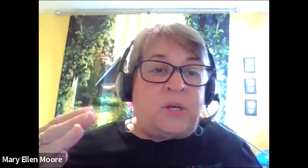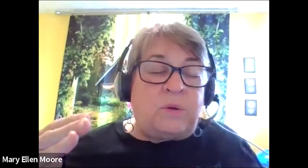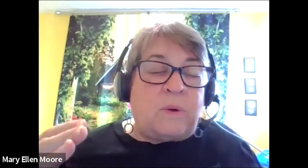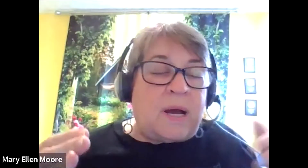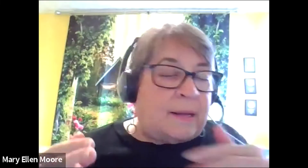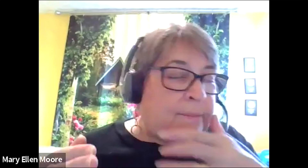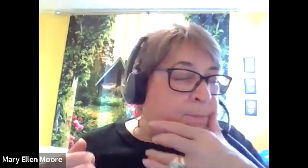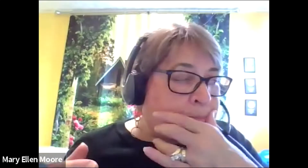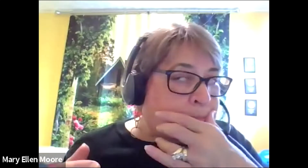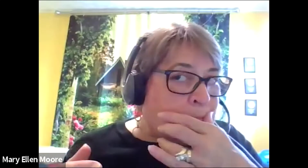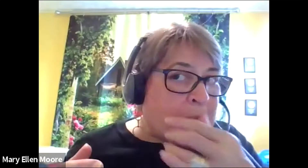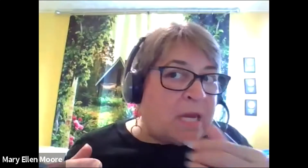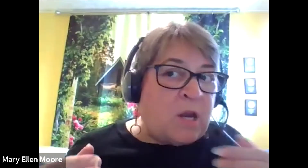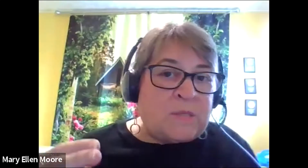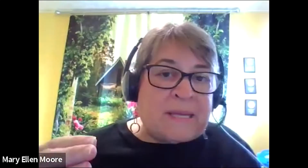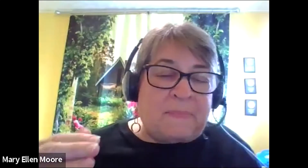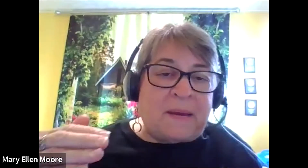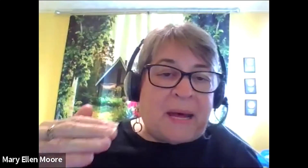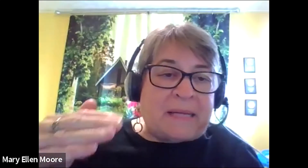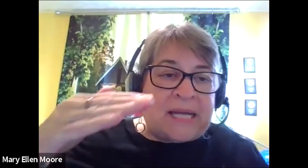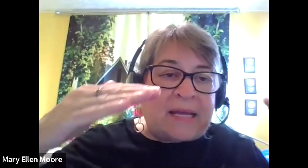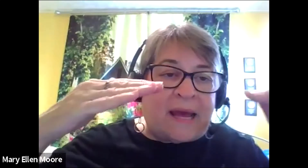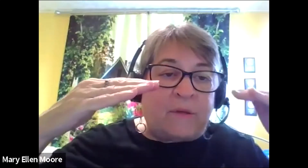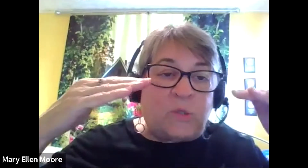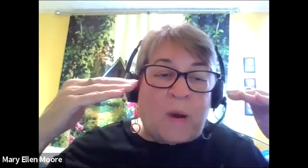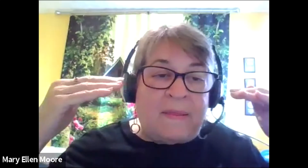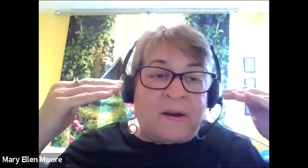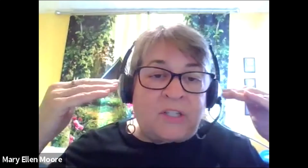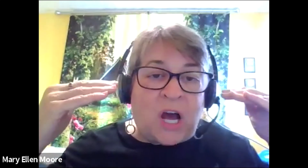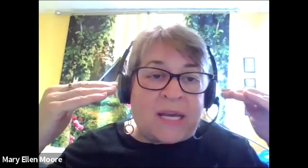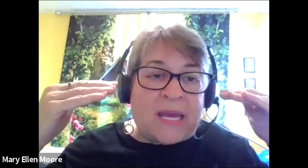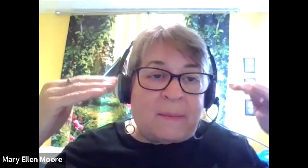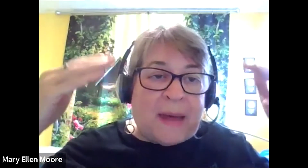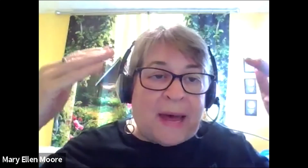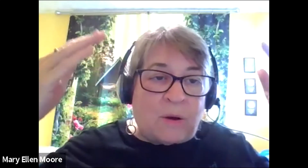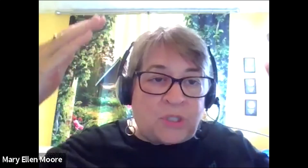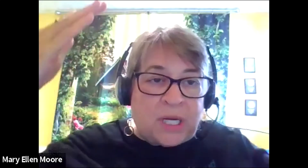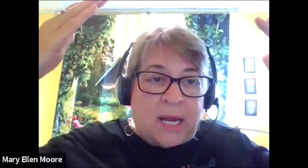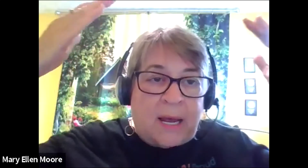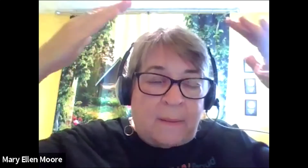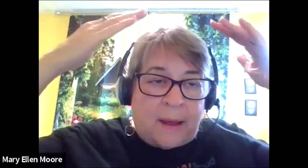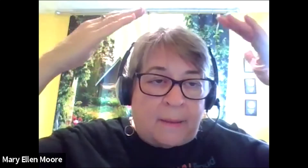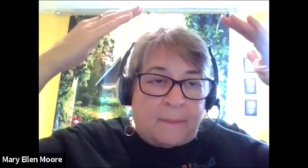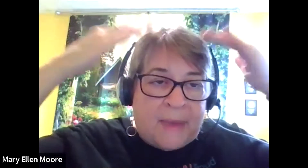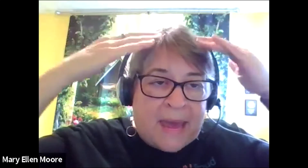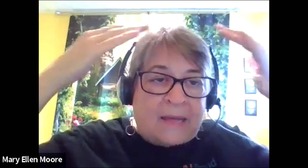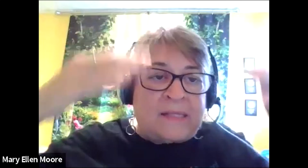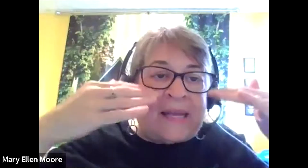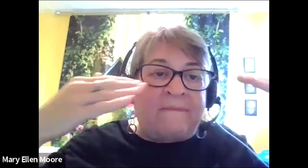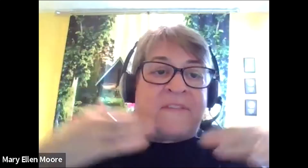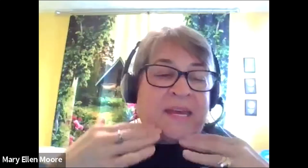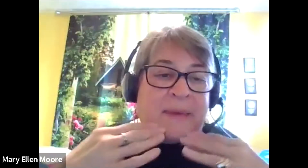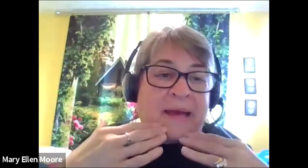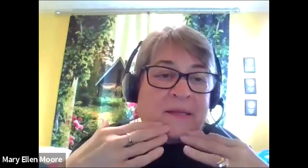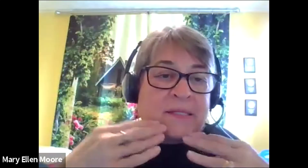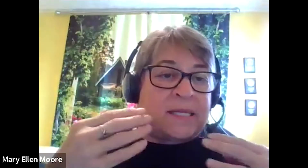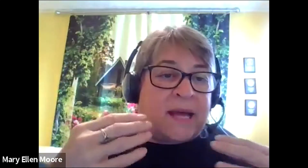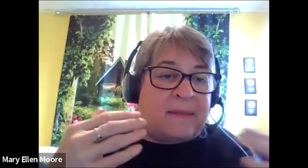to know something about sign language when they're talking about males and females, and this